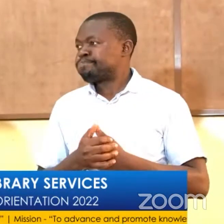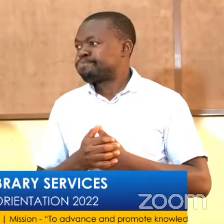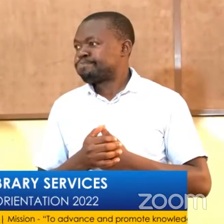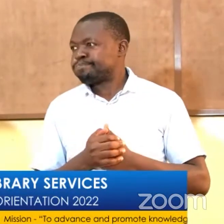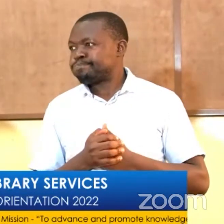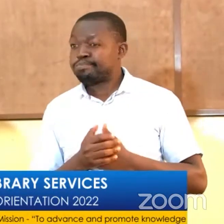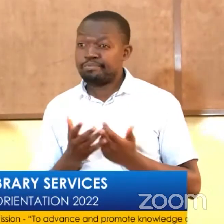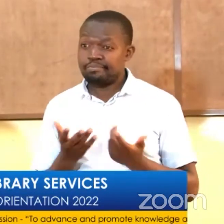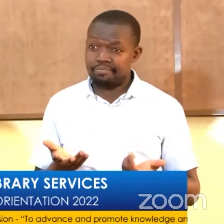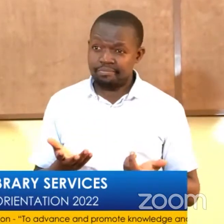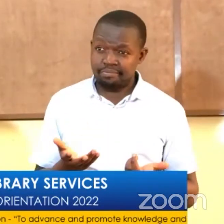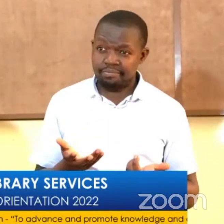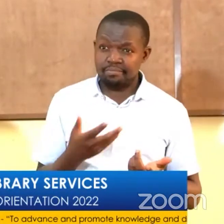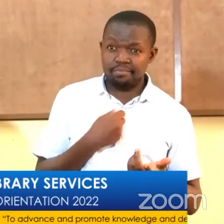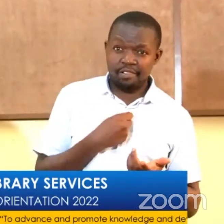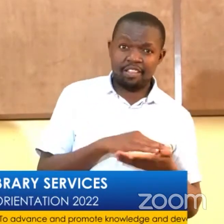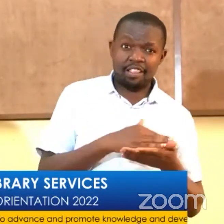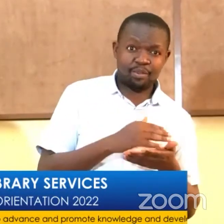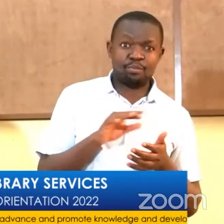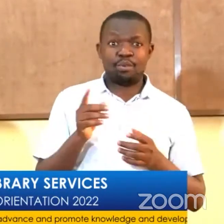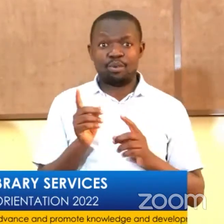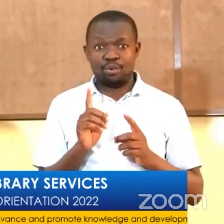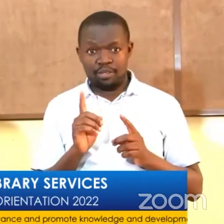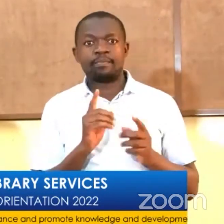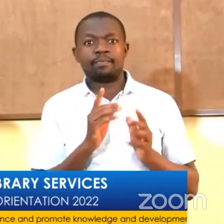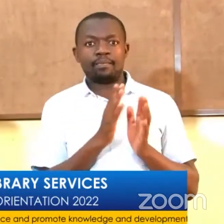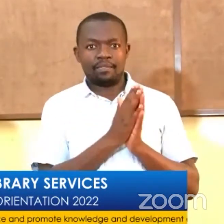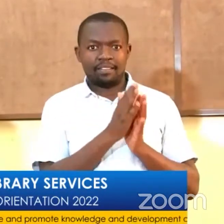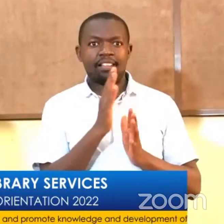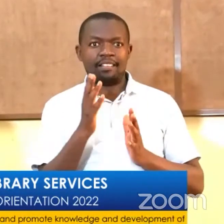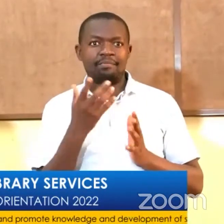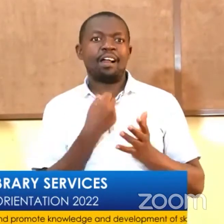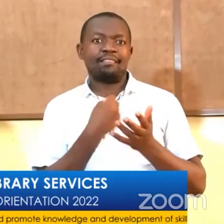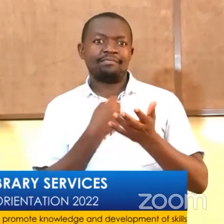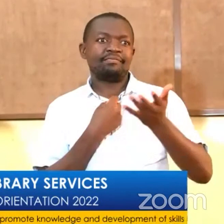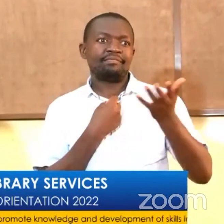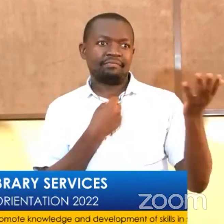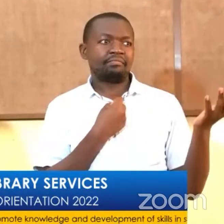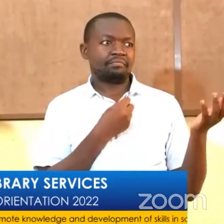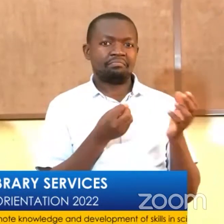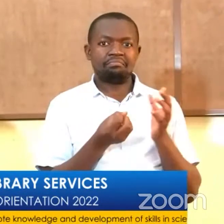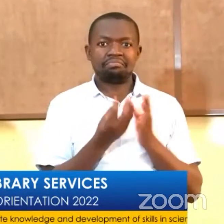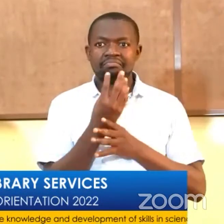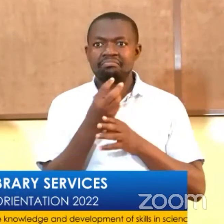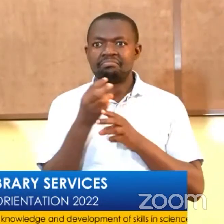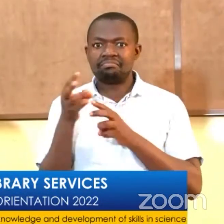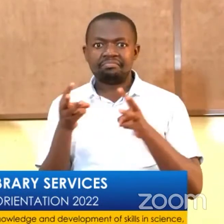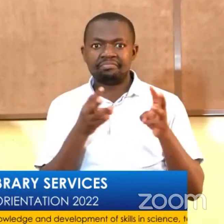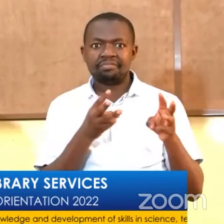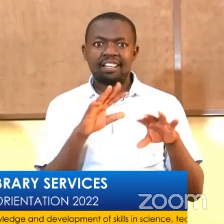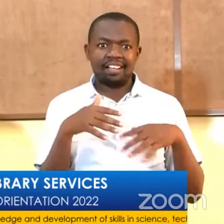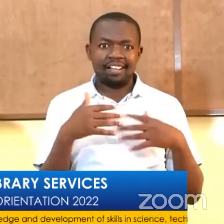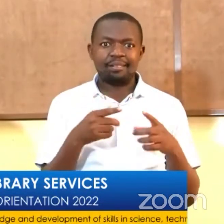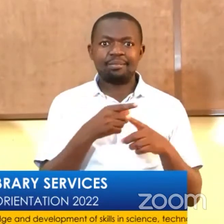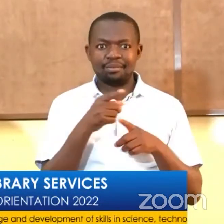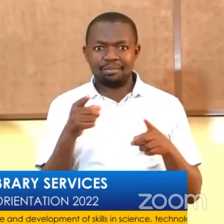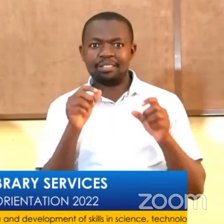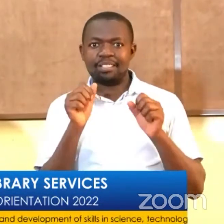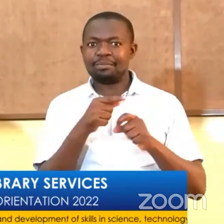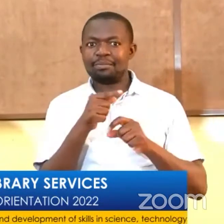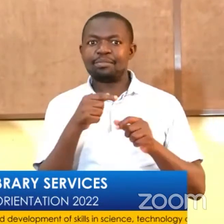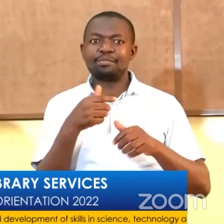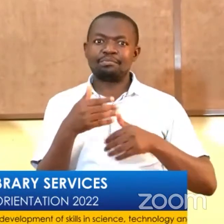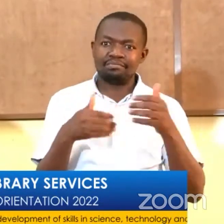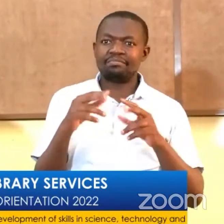Whether you have a laptop or not, the library still provides avenues to enable you continue with your